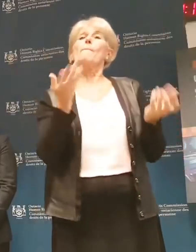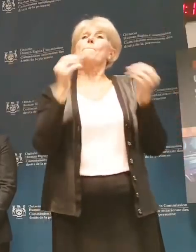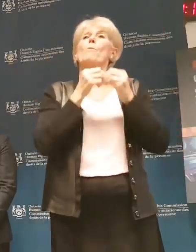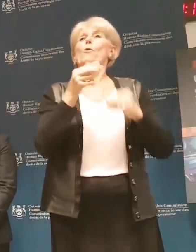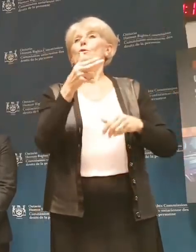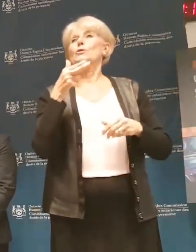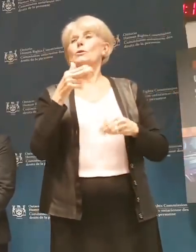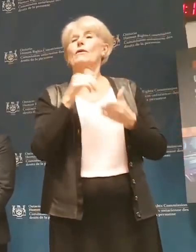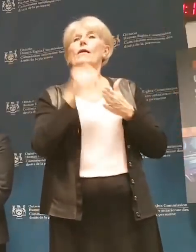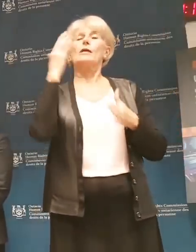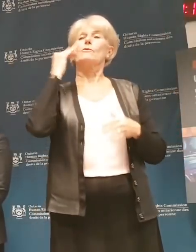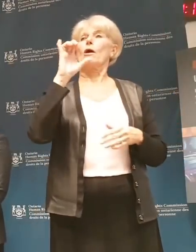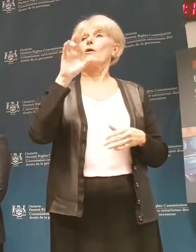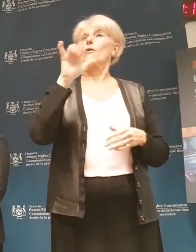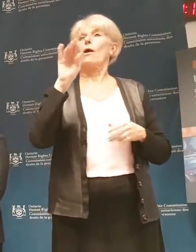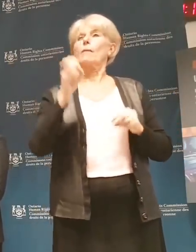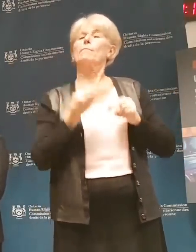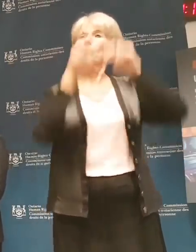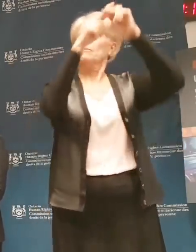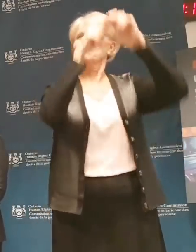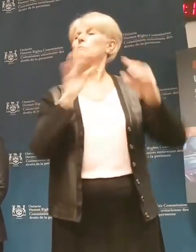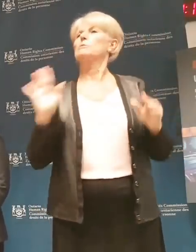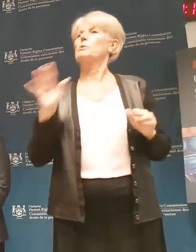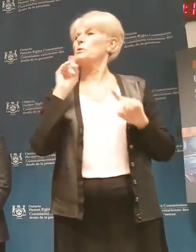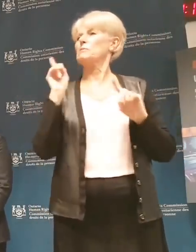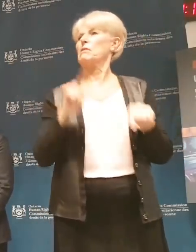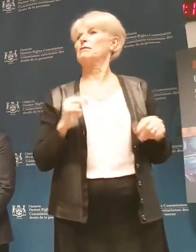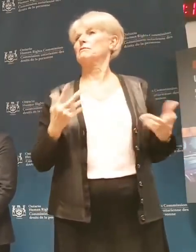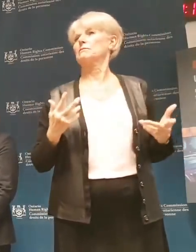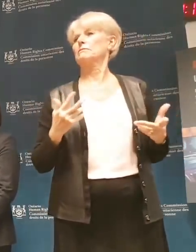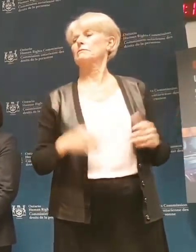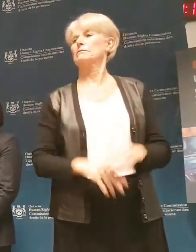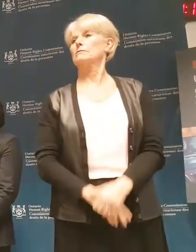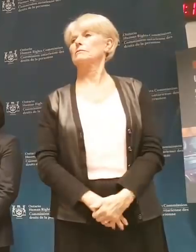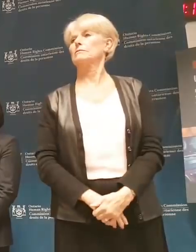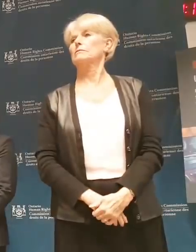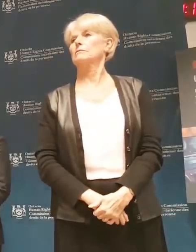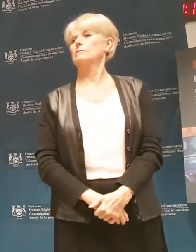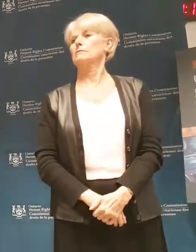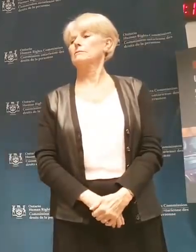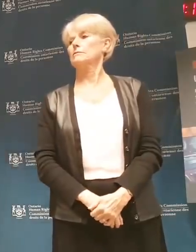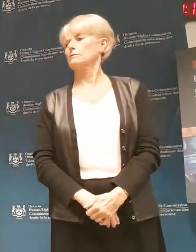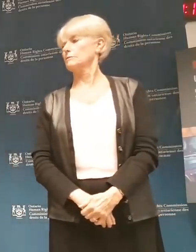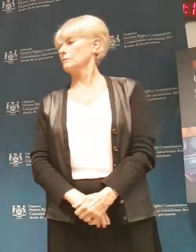this is why crime has gone up. What would your response be to that? I think.